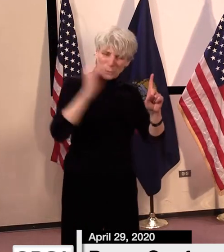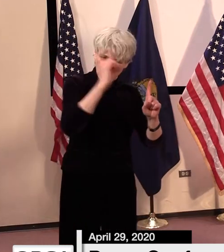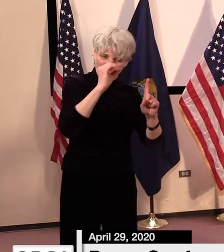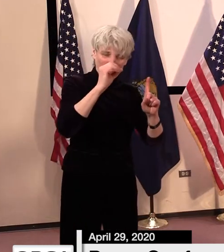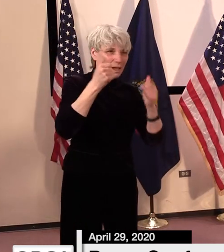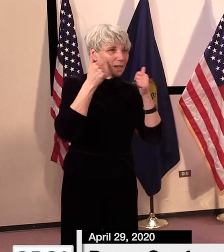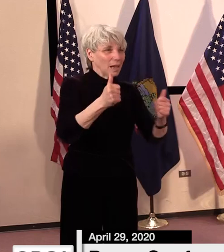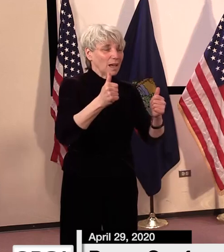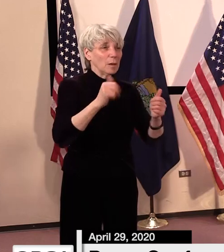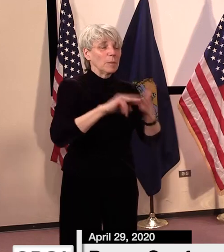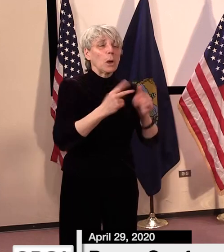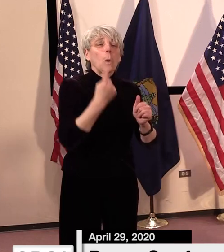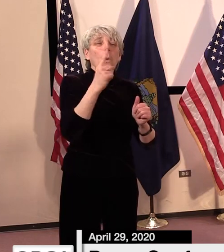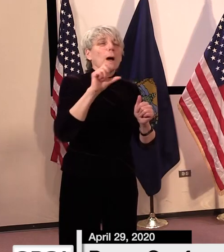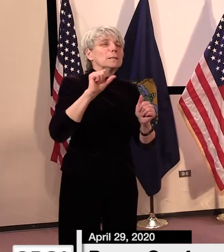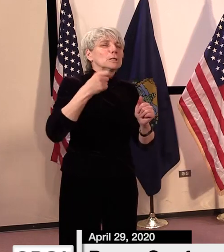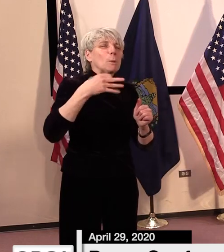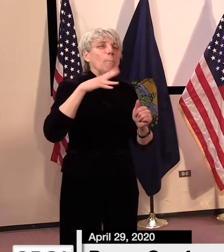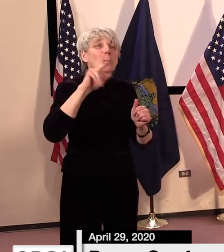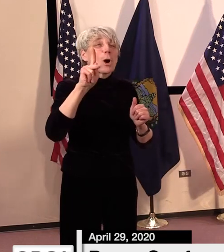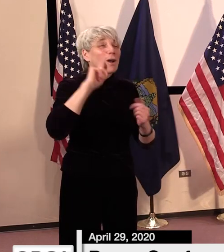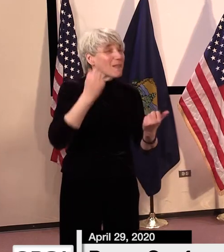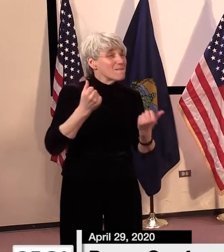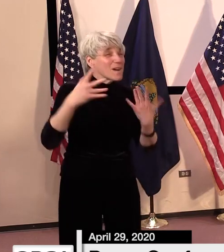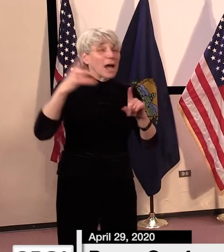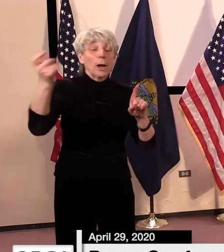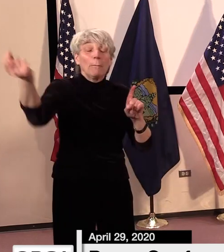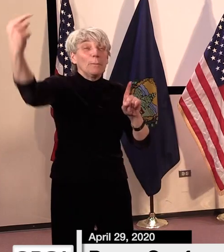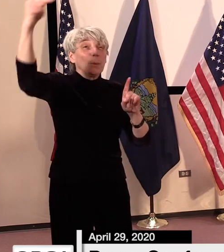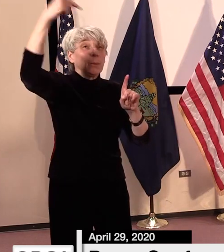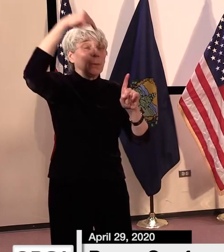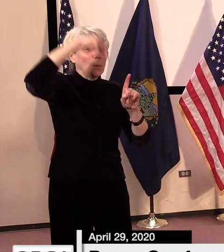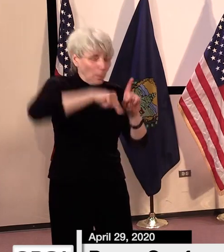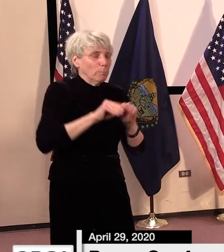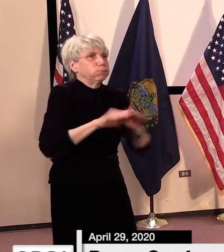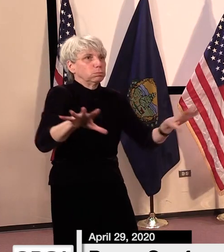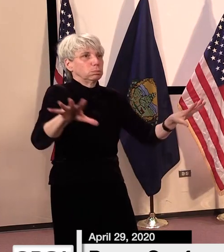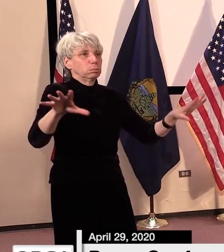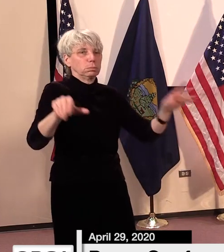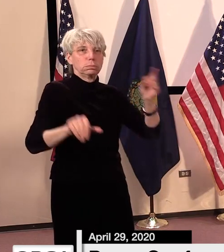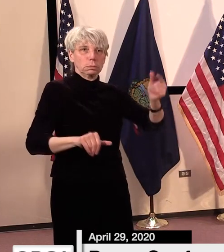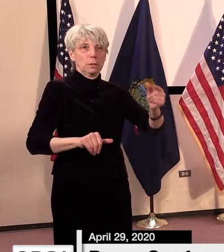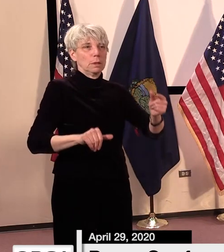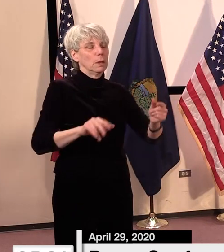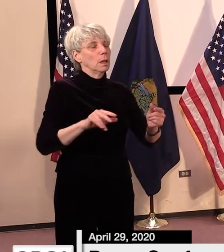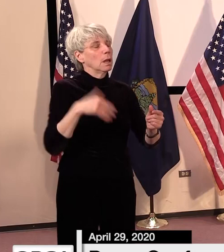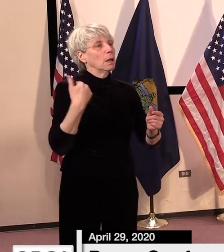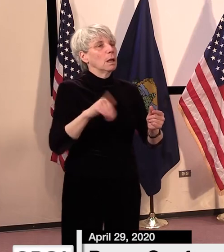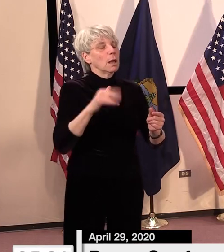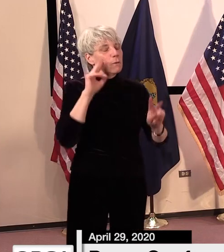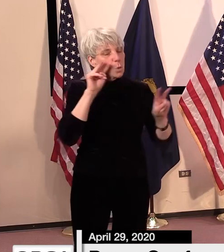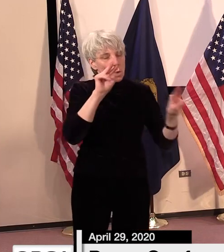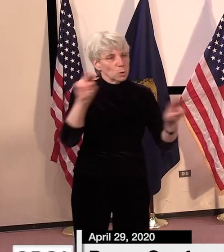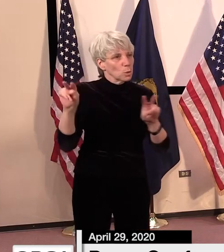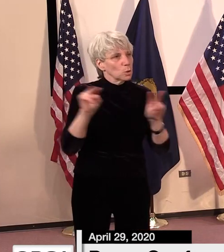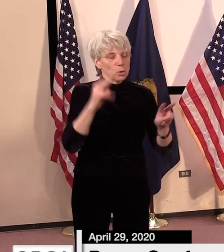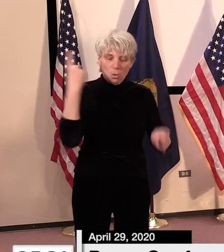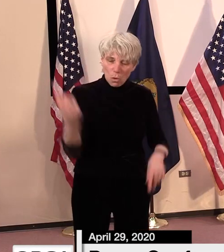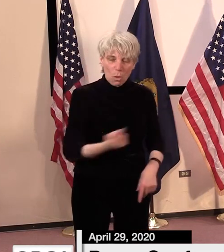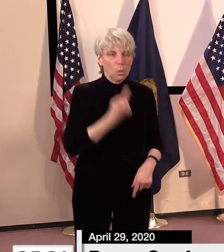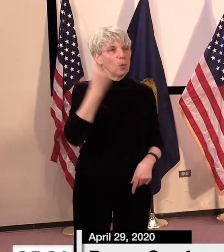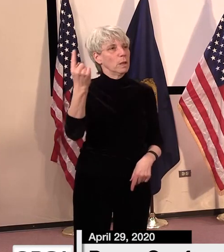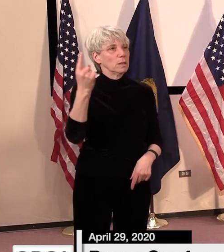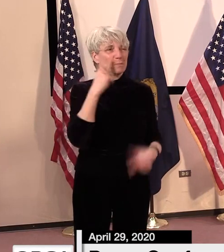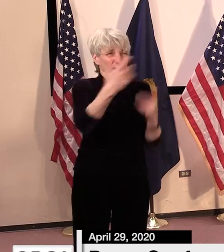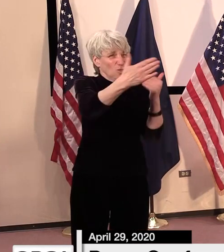Vermont that would explode it, explode the numbers and increase our numbers dramatically. So that's what we have to pay attention to, just because of